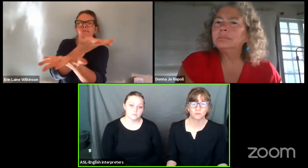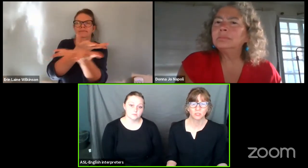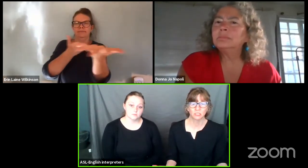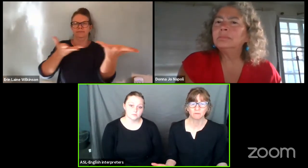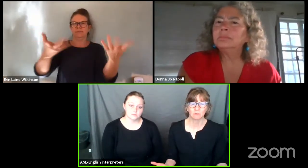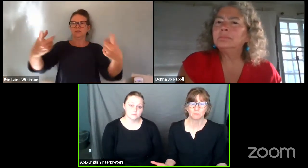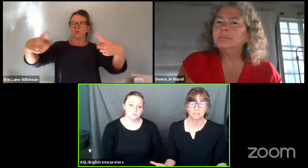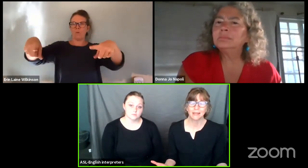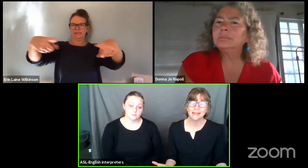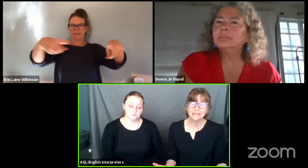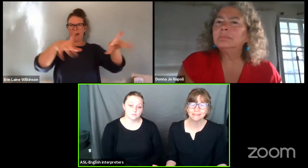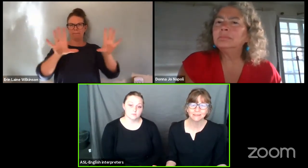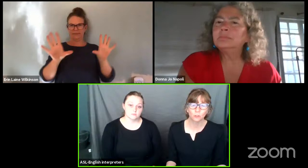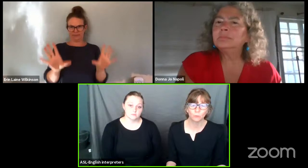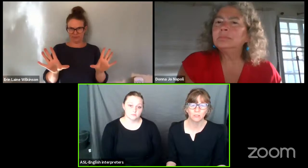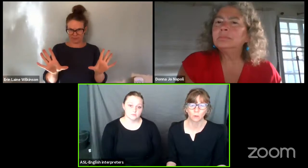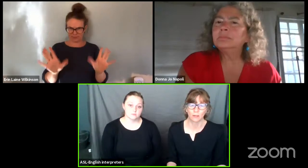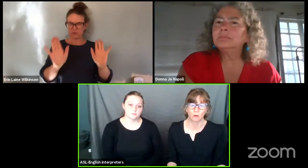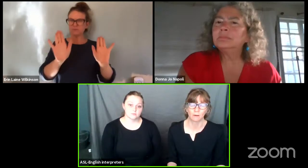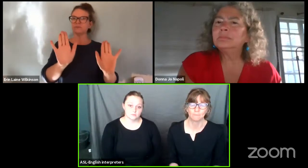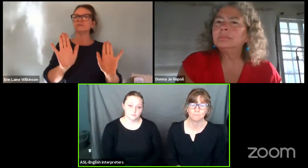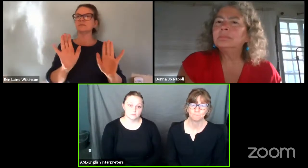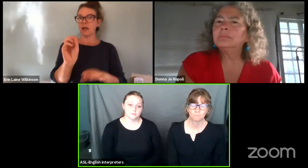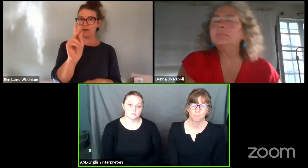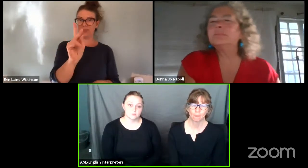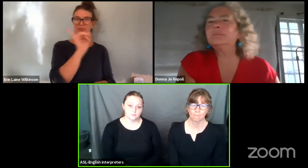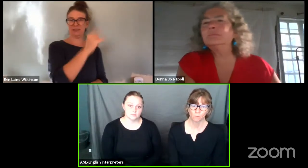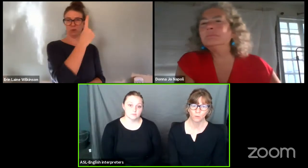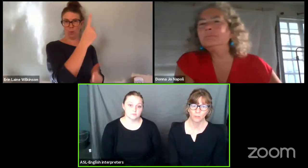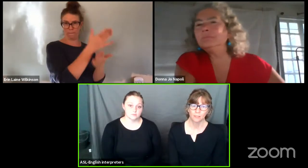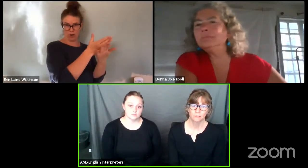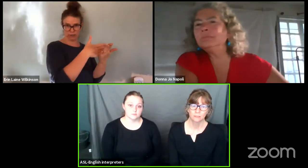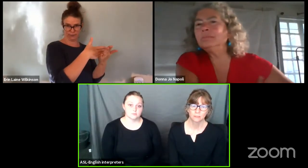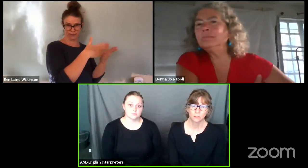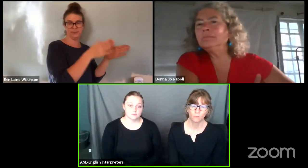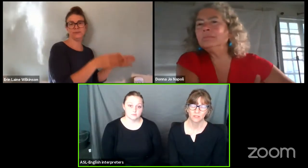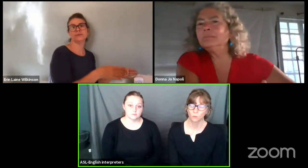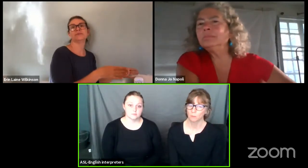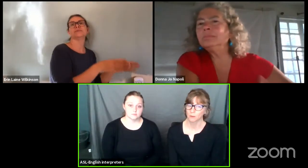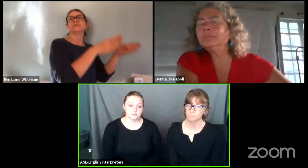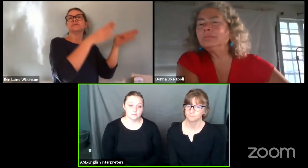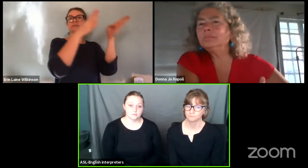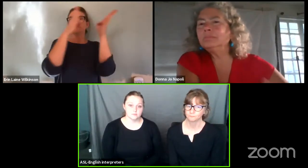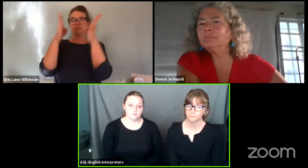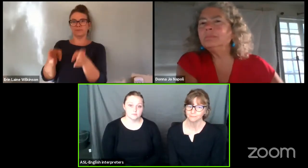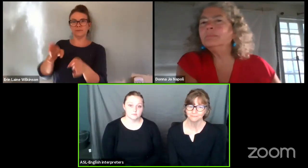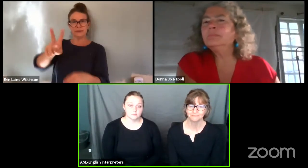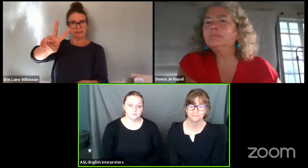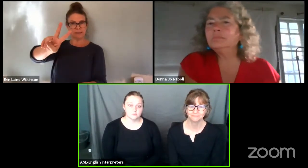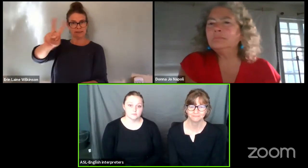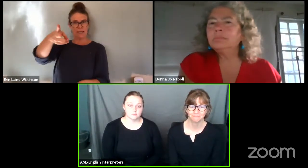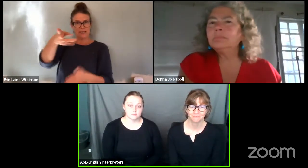is the language functioning for them? Just anything that could be going on. Okay, so that's one part.